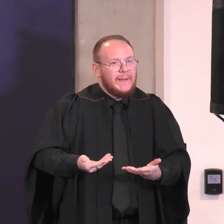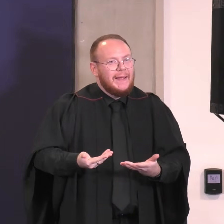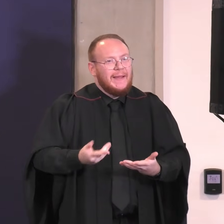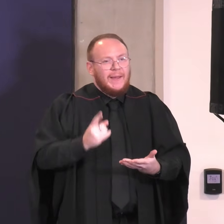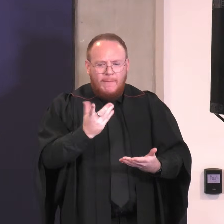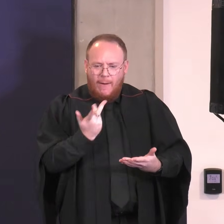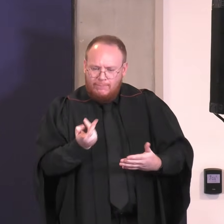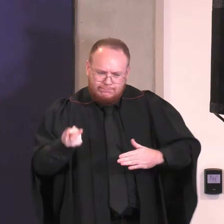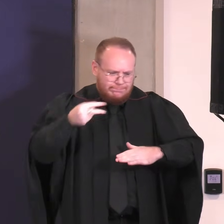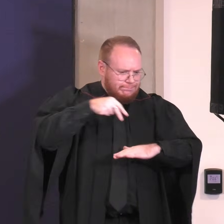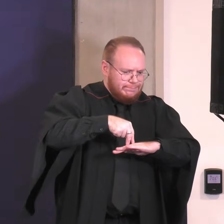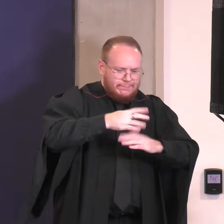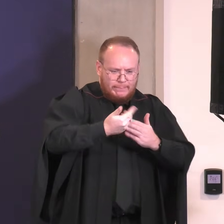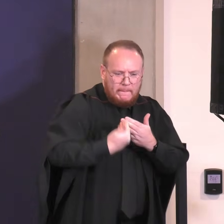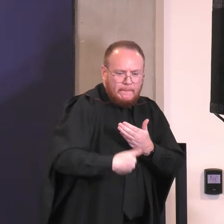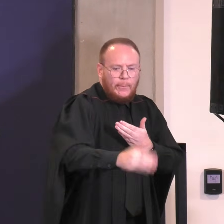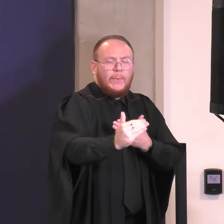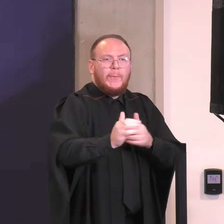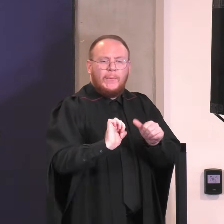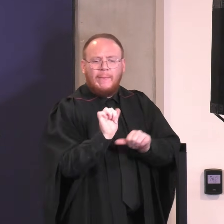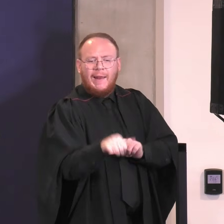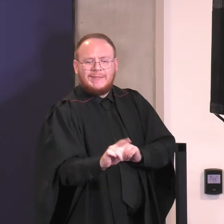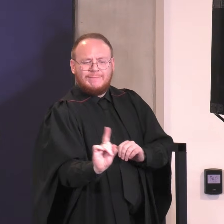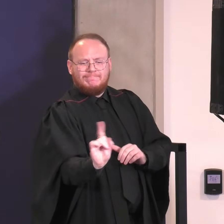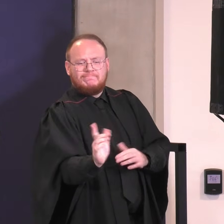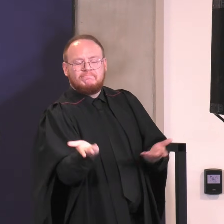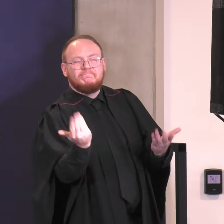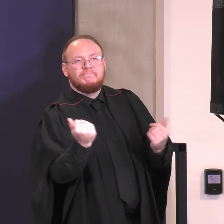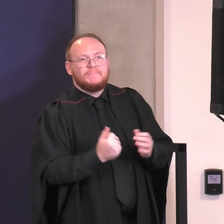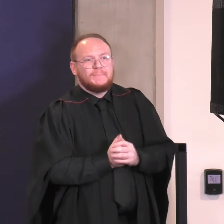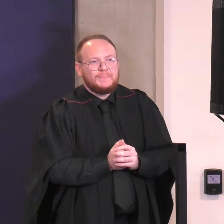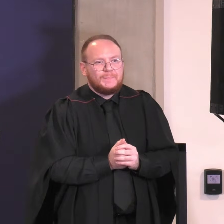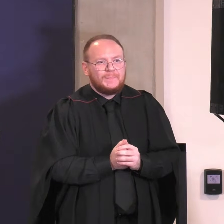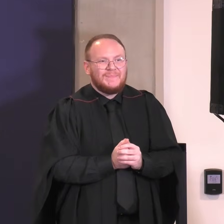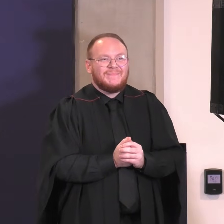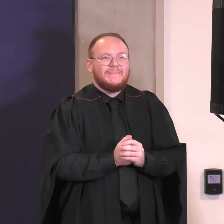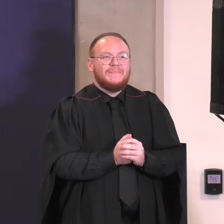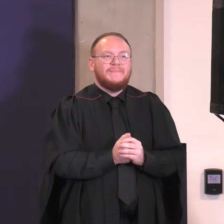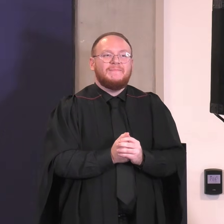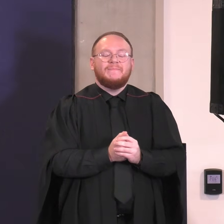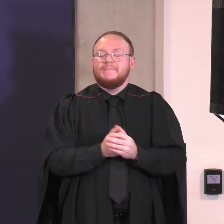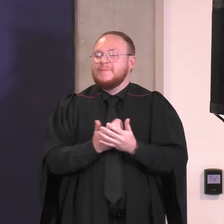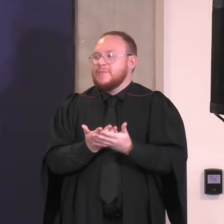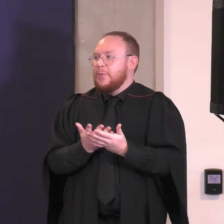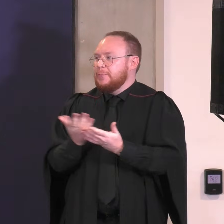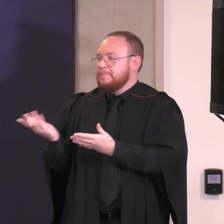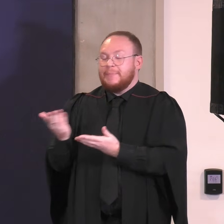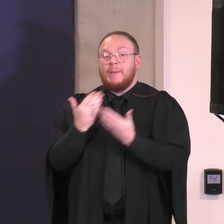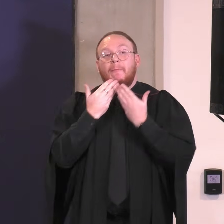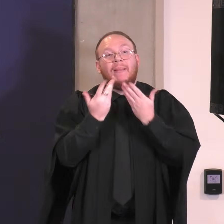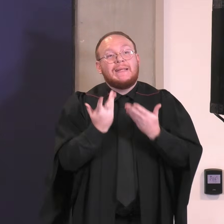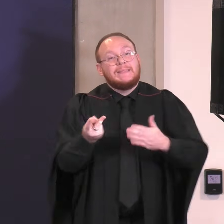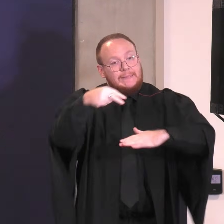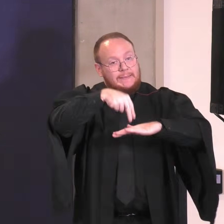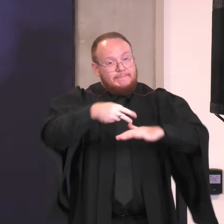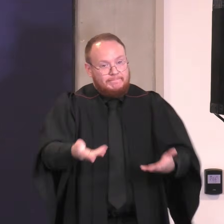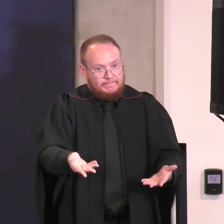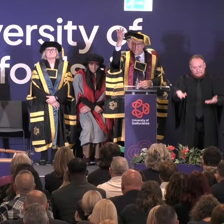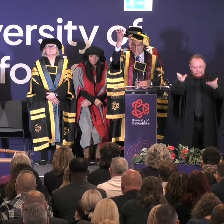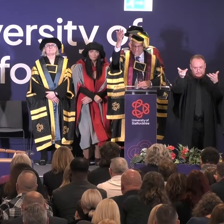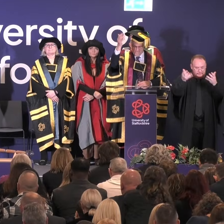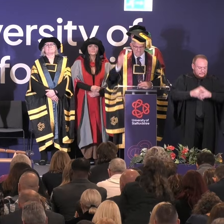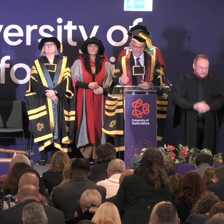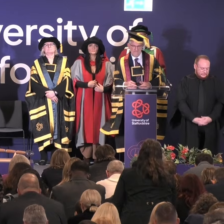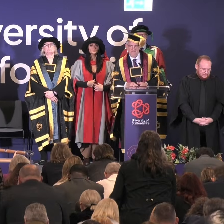a launch pad for where you are heading next. On a guest platform party, please be upstanding. Please stand